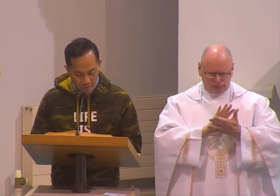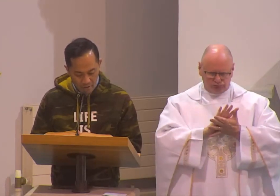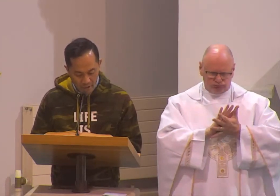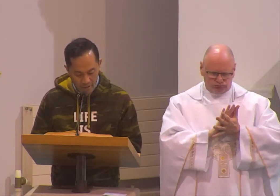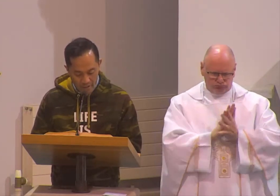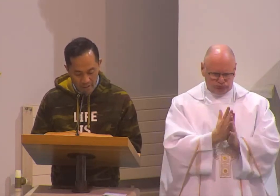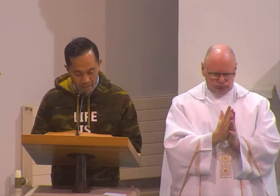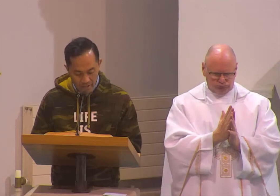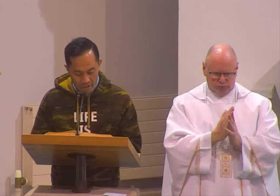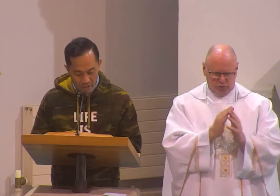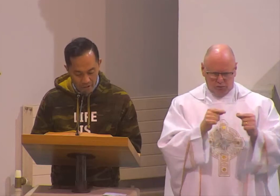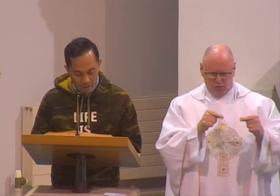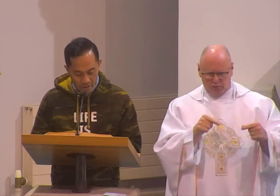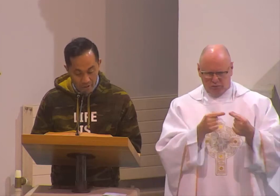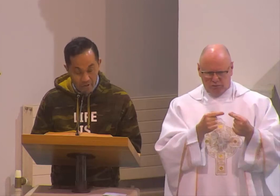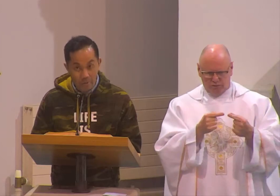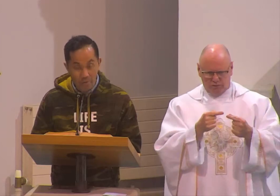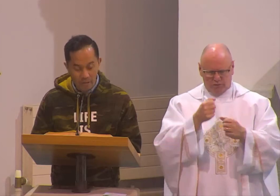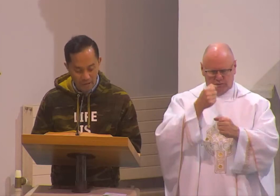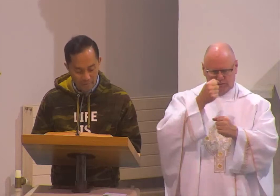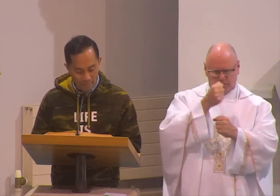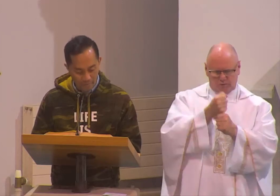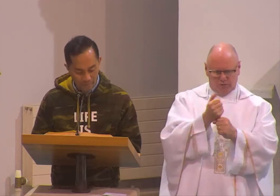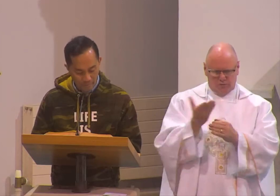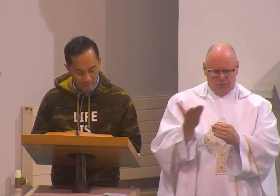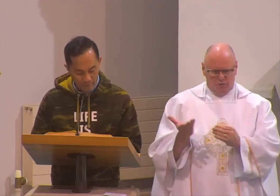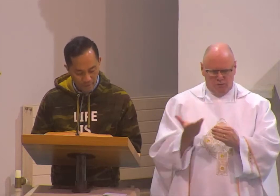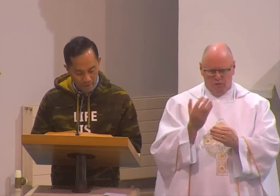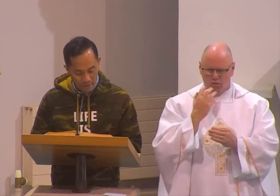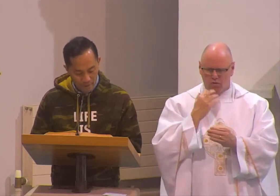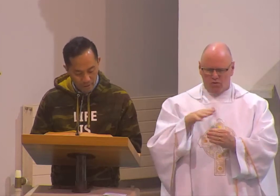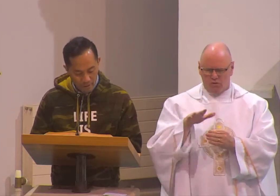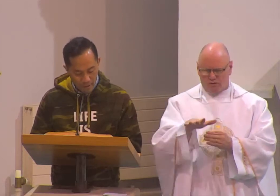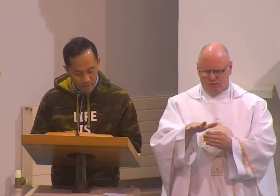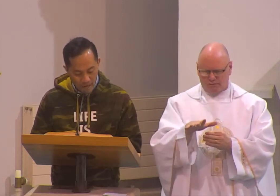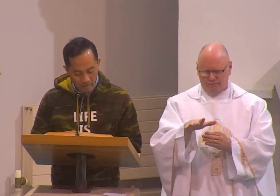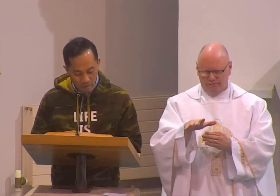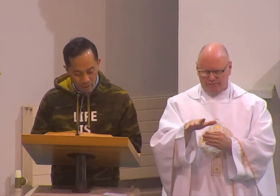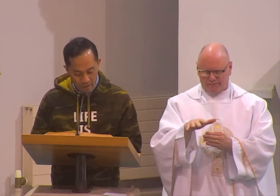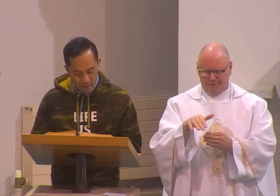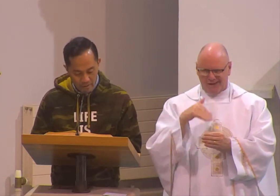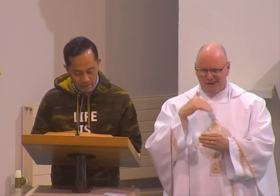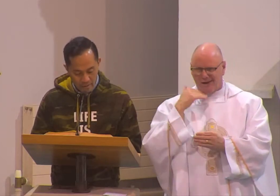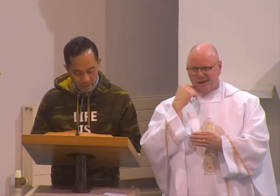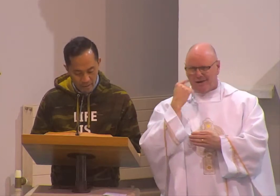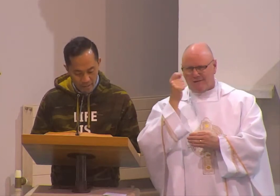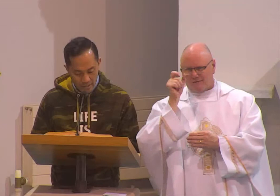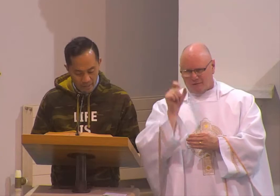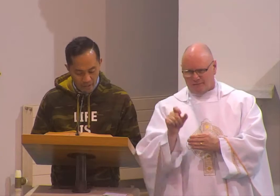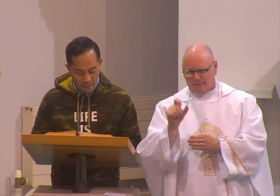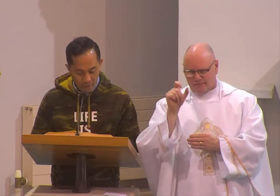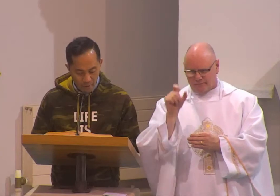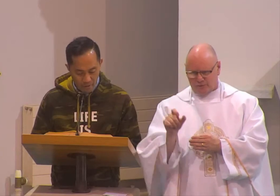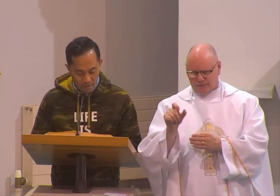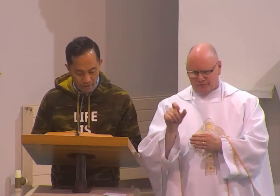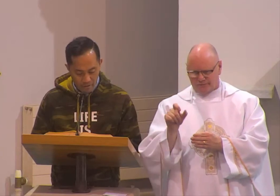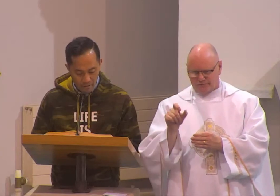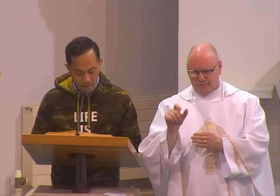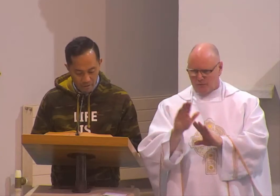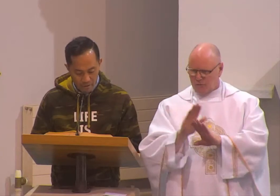started against the church in Jerusalem. And everyone, except the apostles,